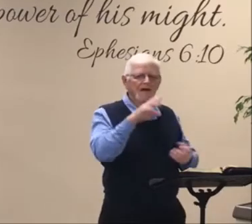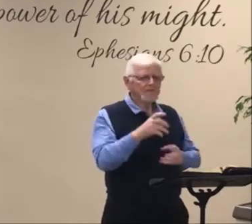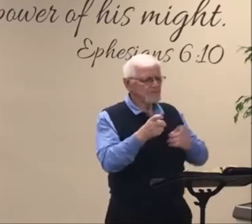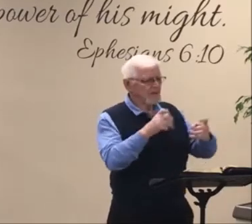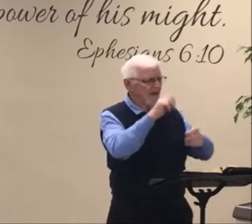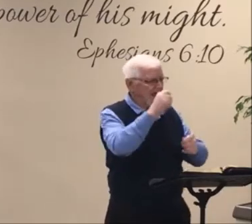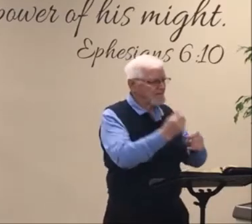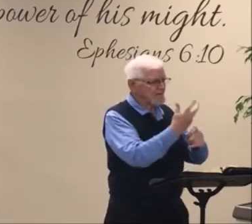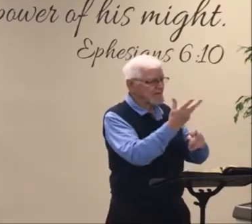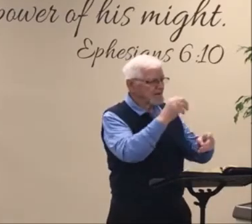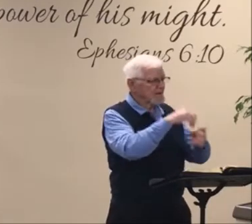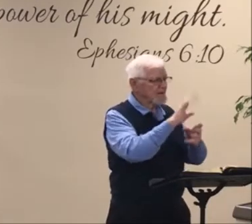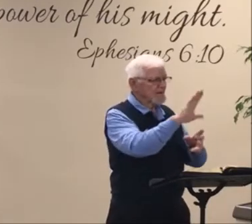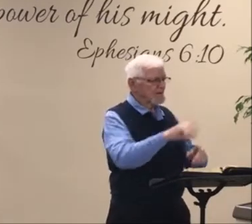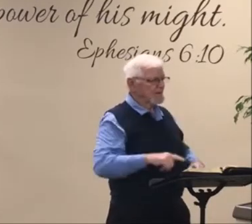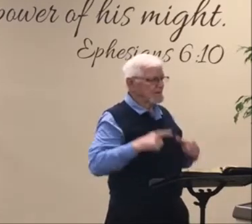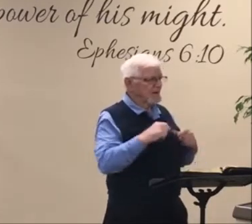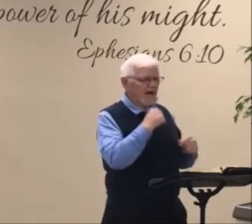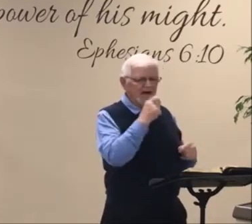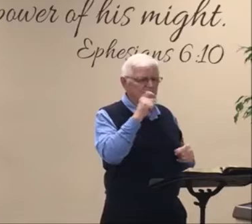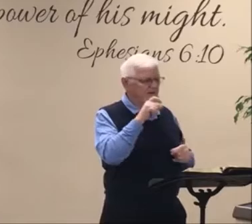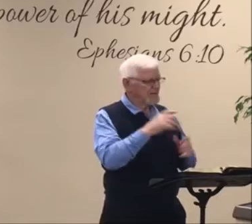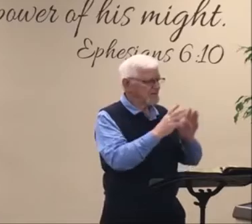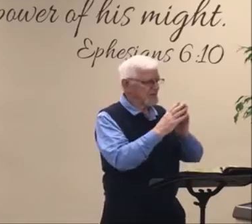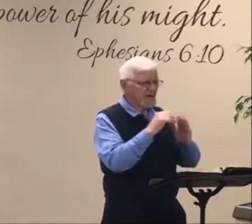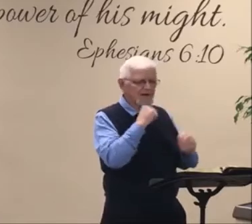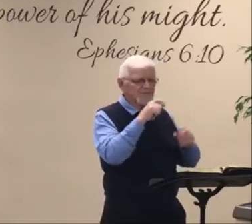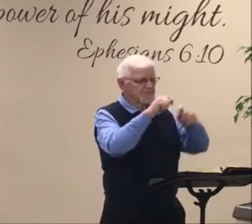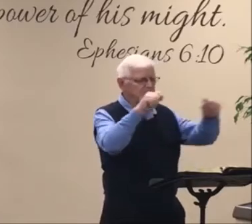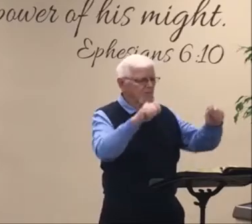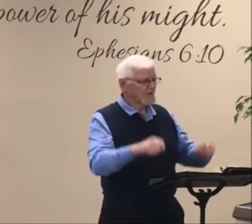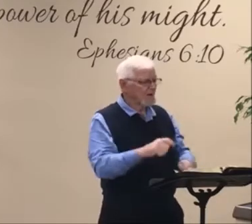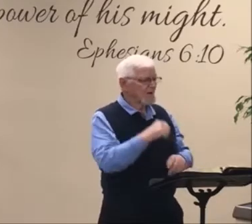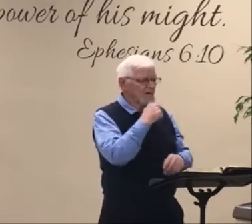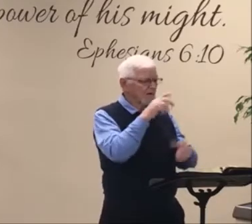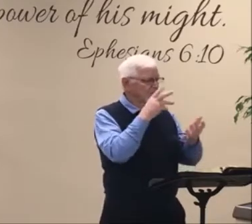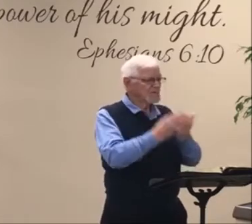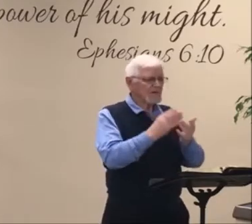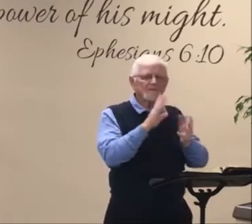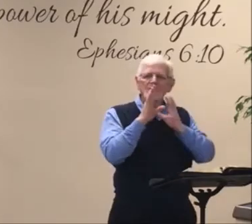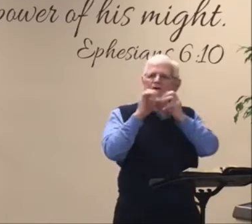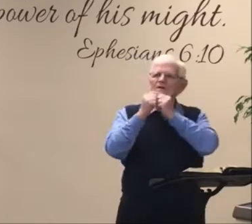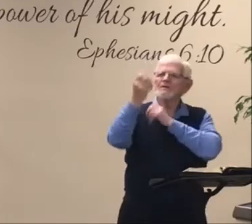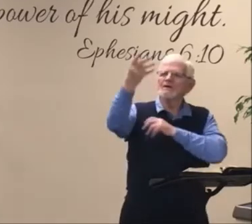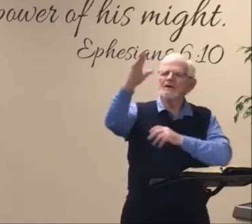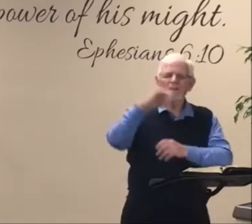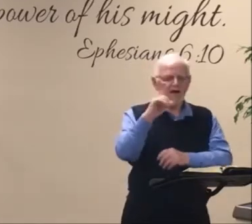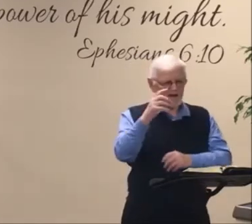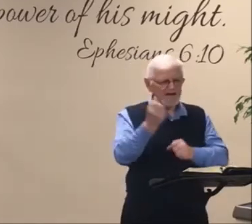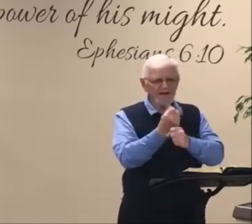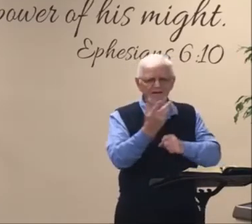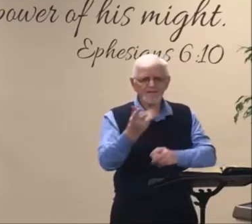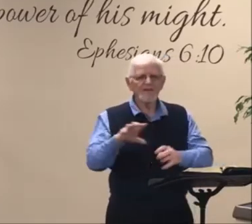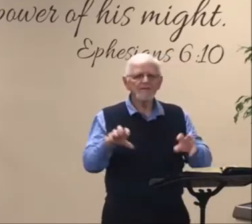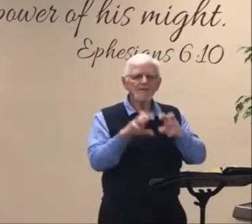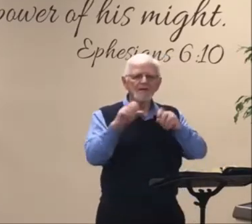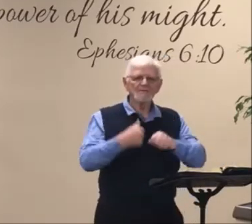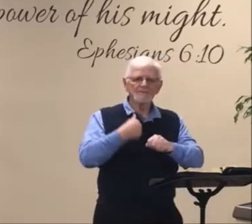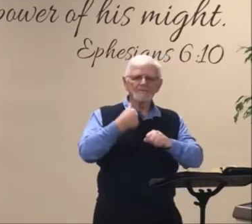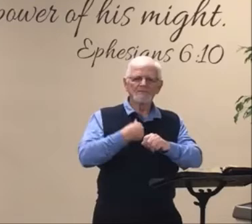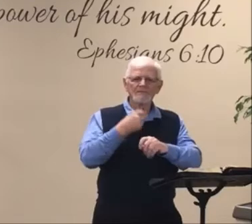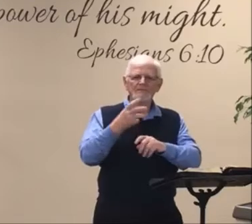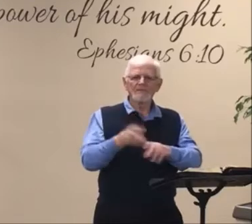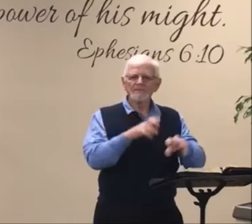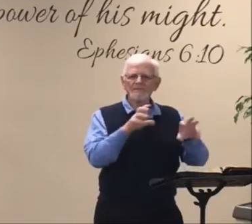Everything else in Jacob's life, he says, I don't need to pray. I don't need an altar. I don't have to stop and talk to God. I just get things done. Watch out